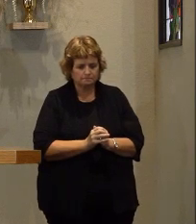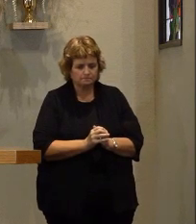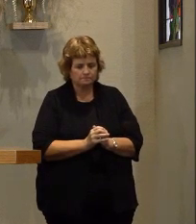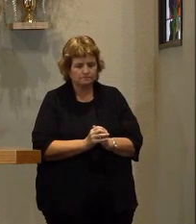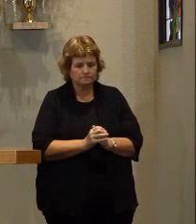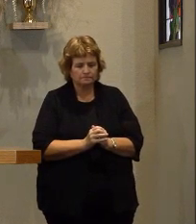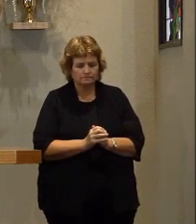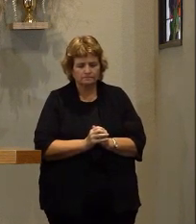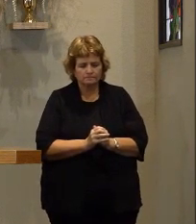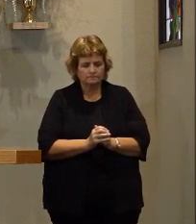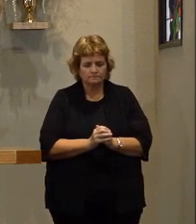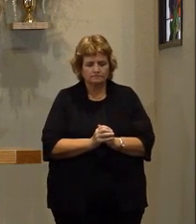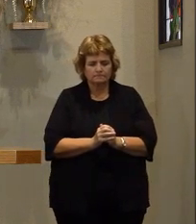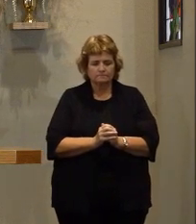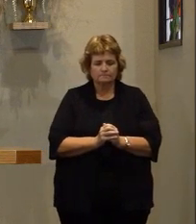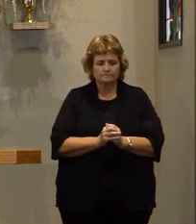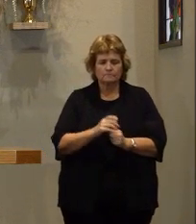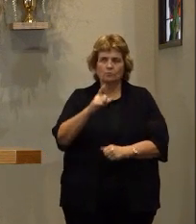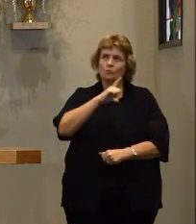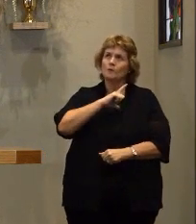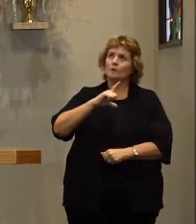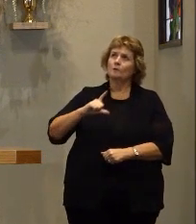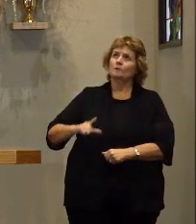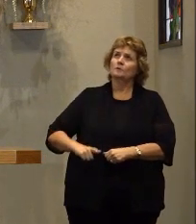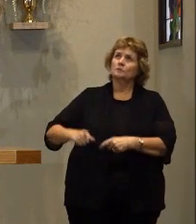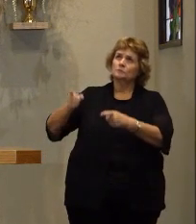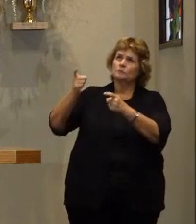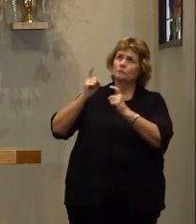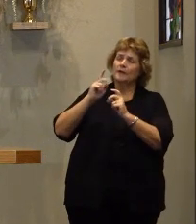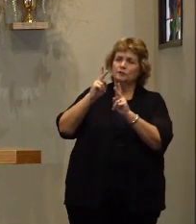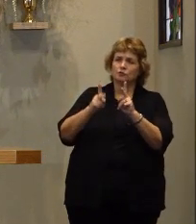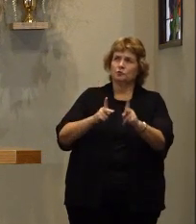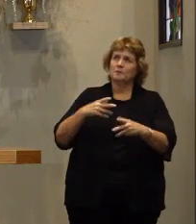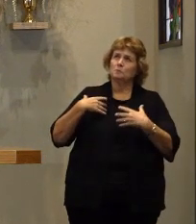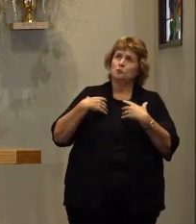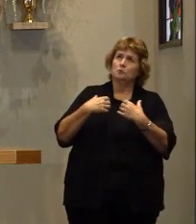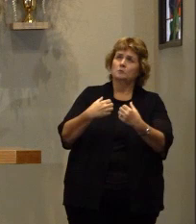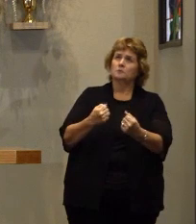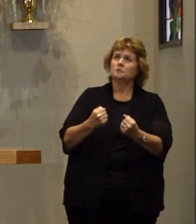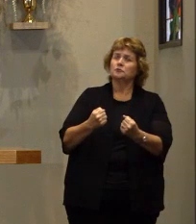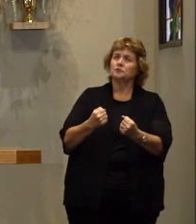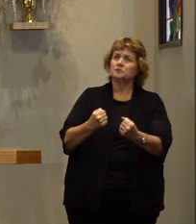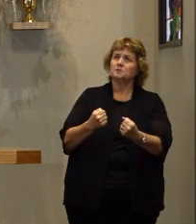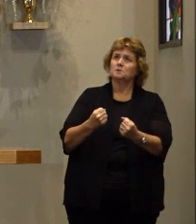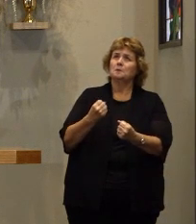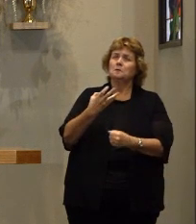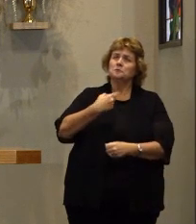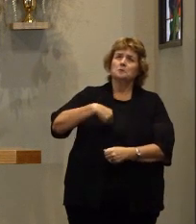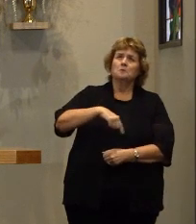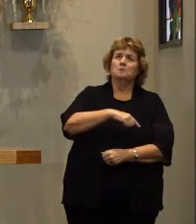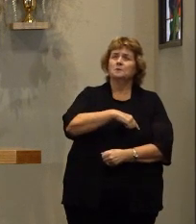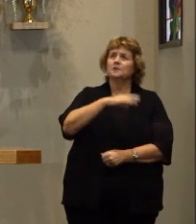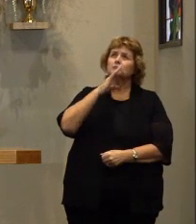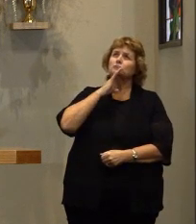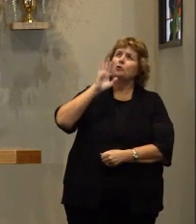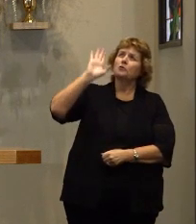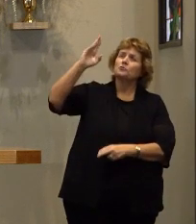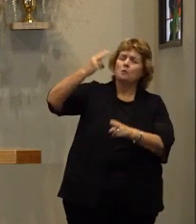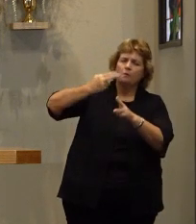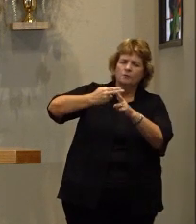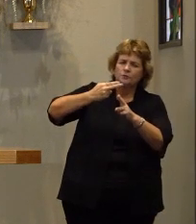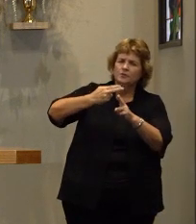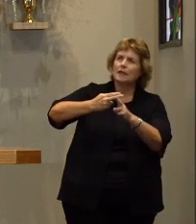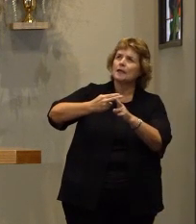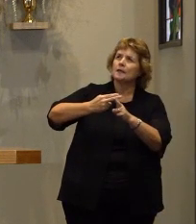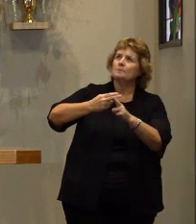O Lord, grant to your people courage, that with boldness we may speak your name in witness